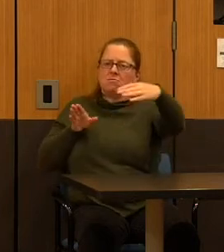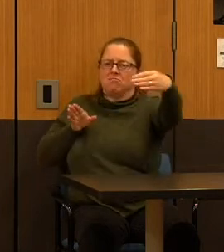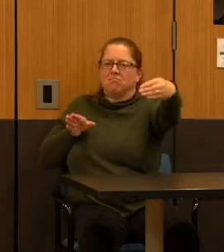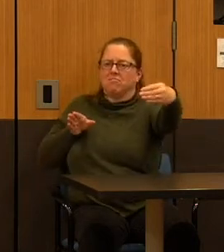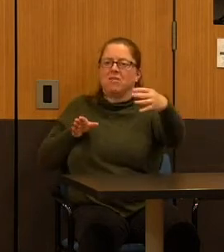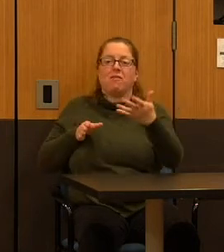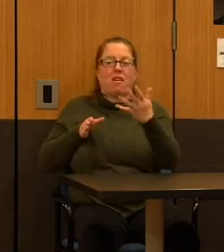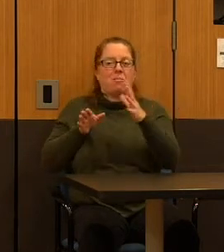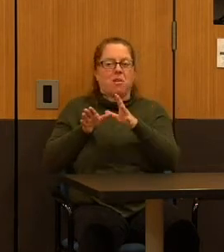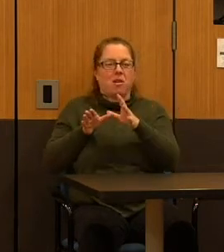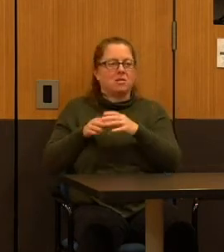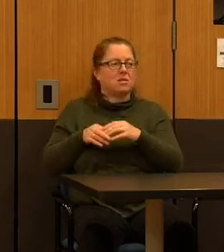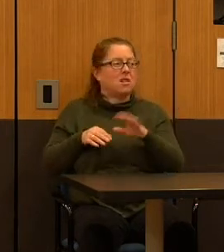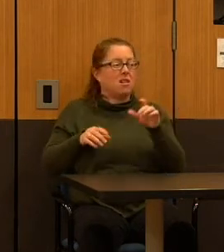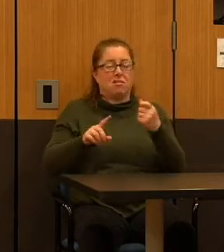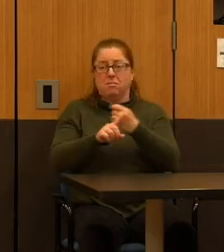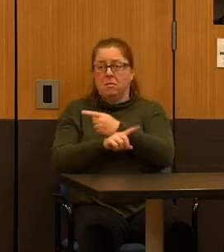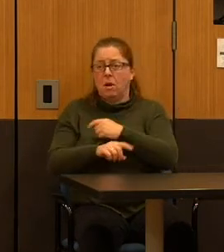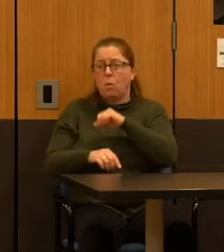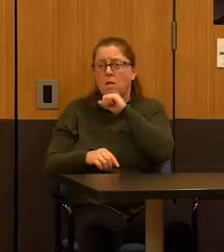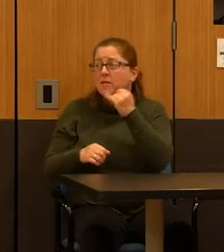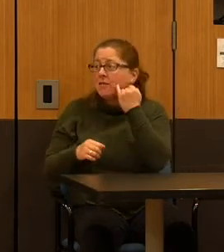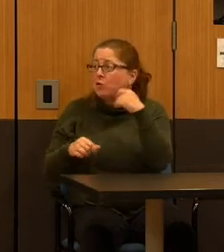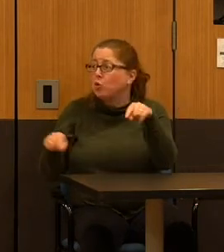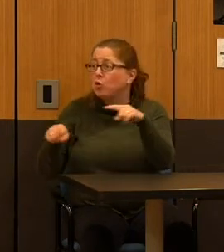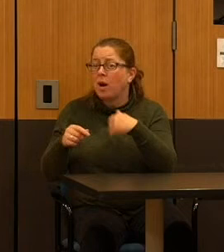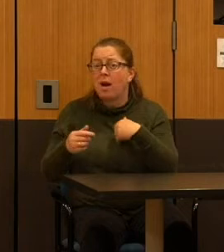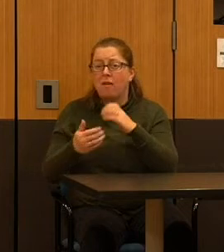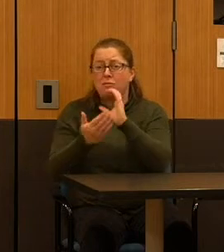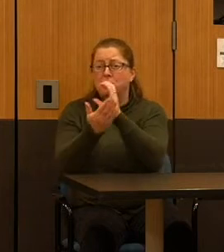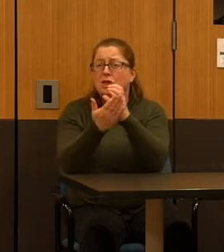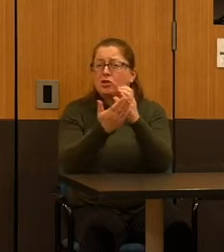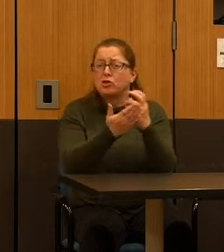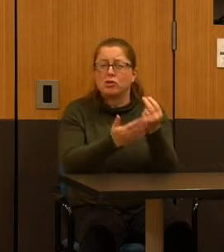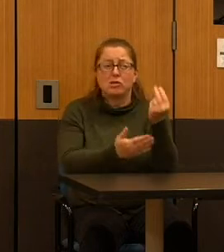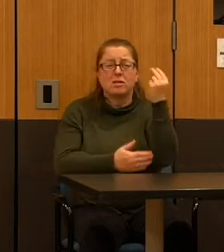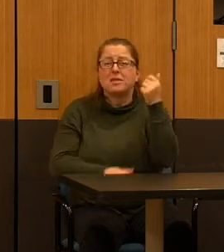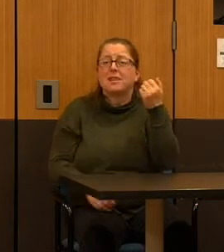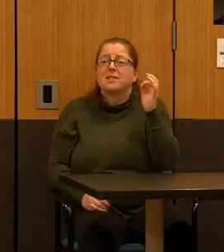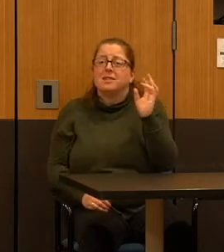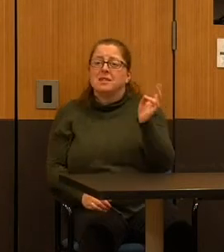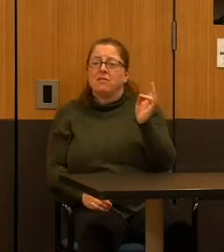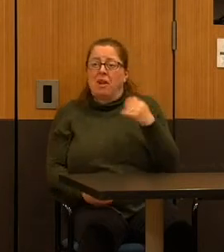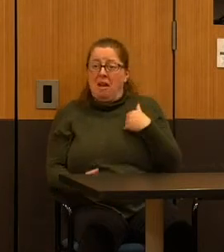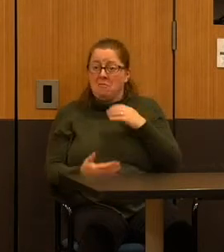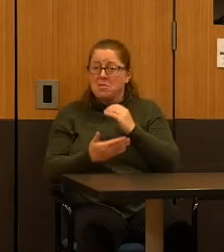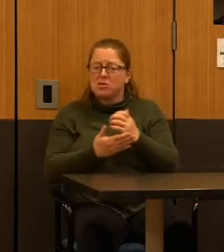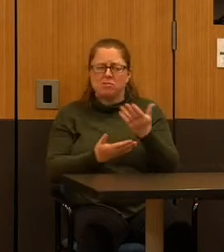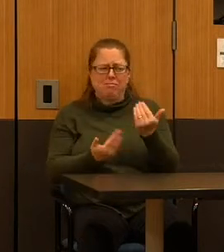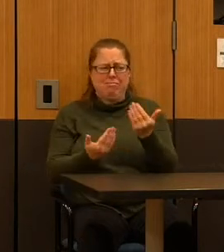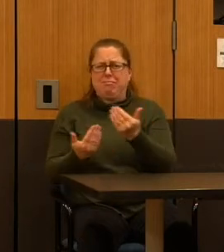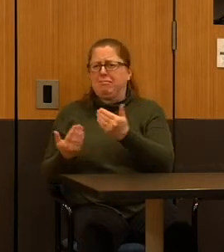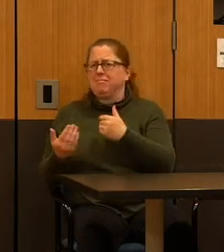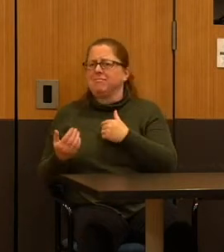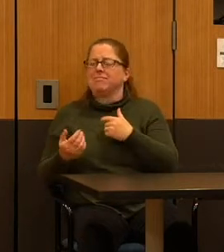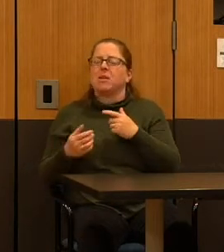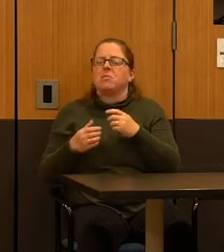folks in the room who have like pictures from the 70s, like take a look to see if you feel like you get a sense of them. But I think they're,